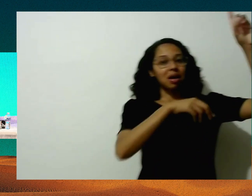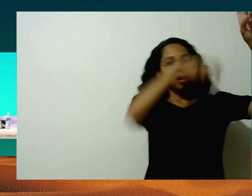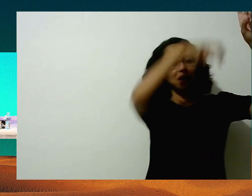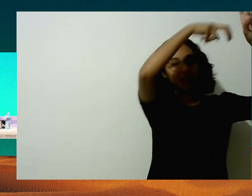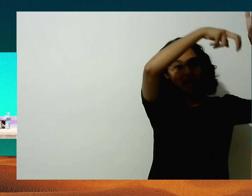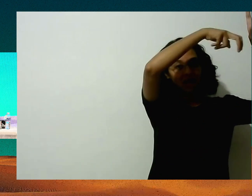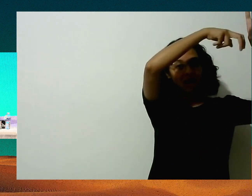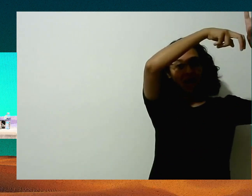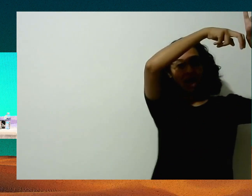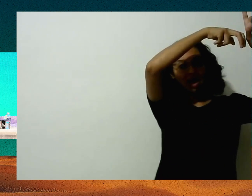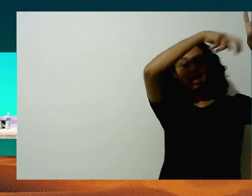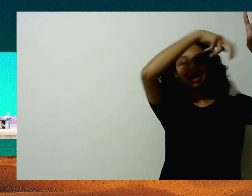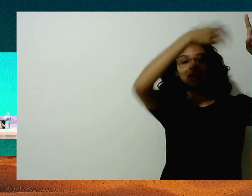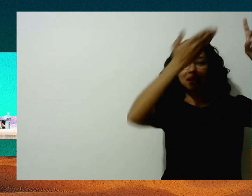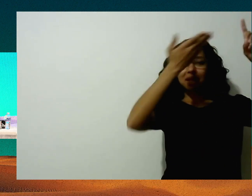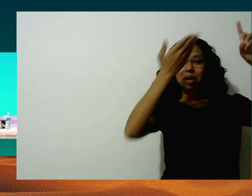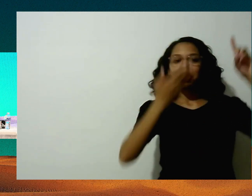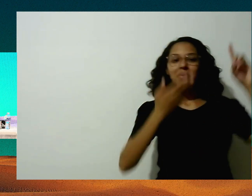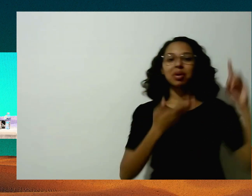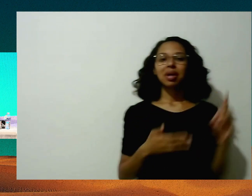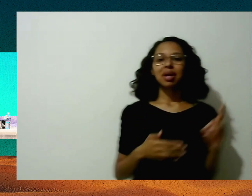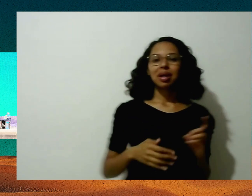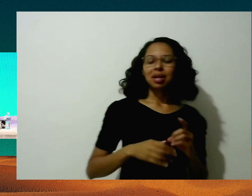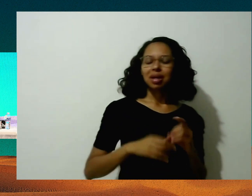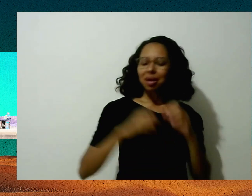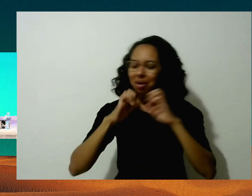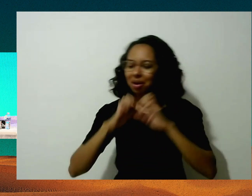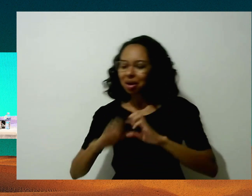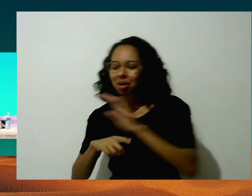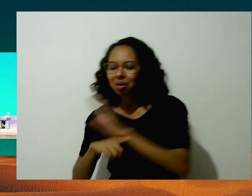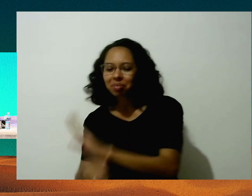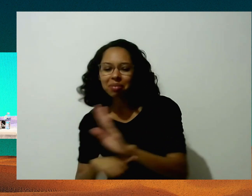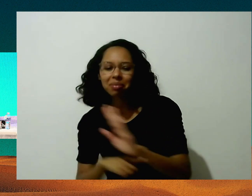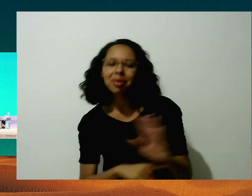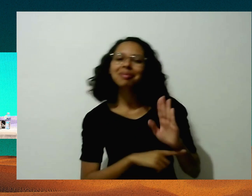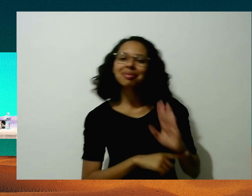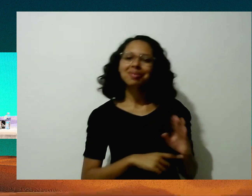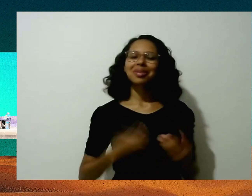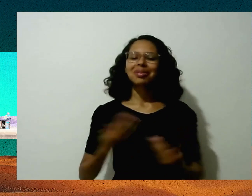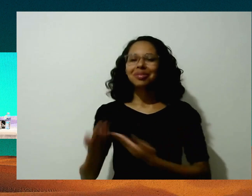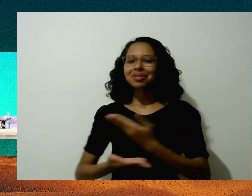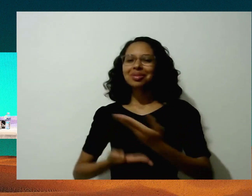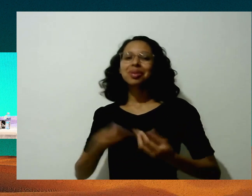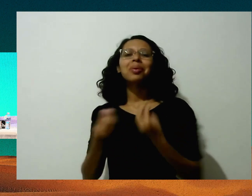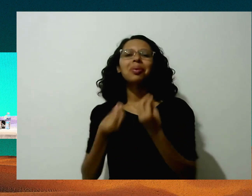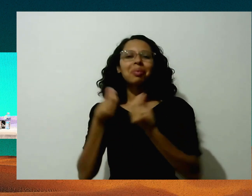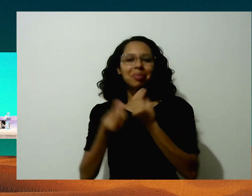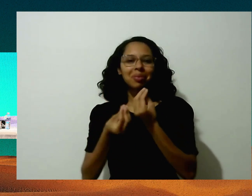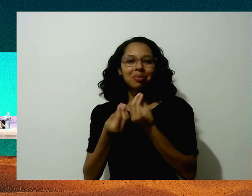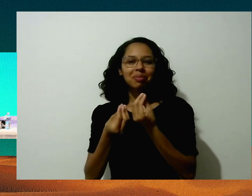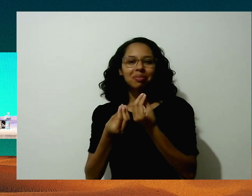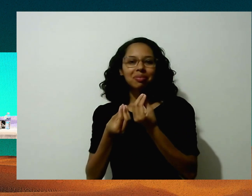of God, He's cooperating with us here on earth. E como ele coopera? And how does He do that? Confirmando.